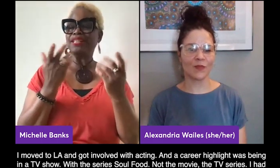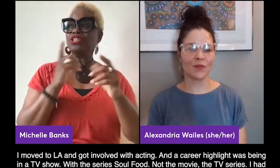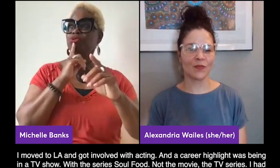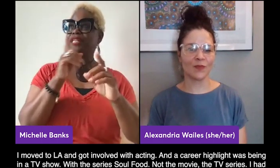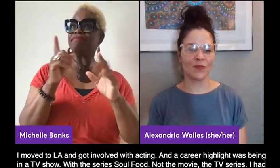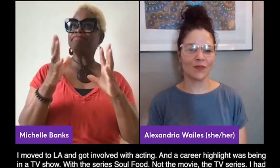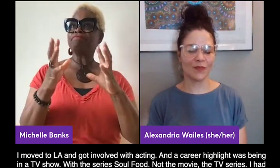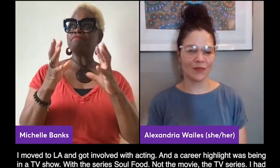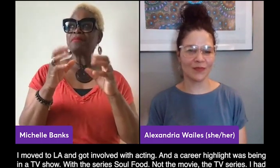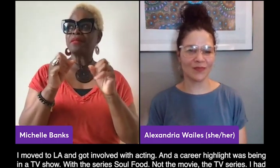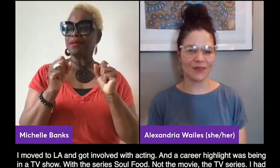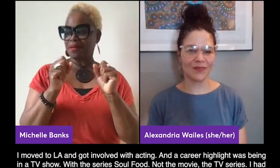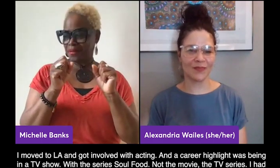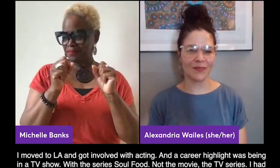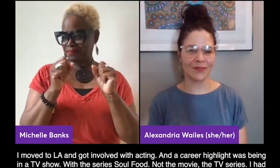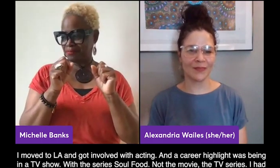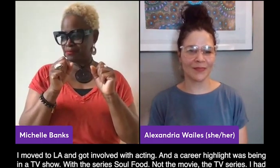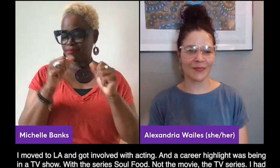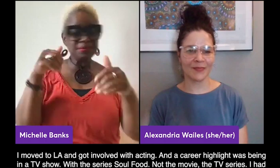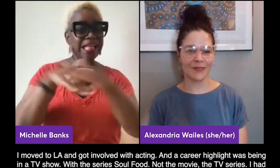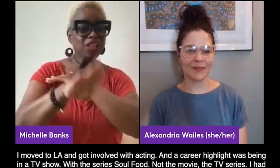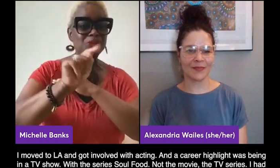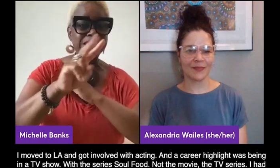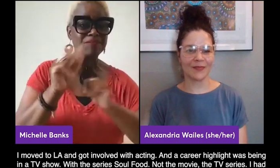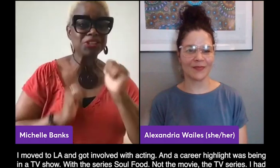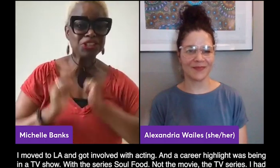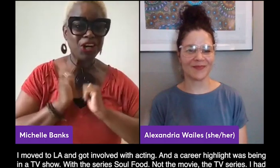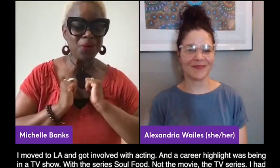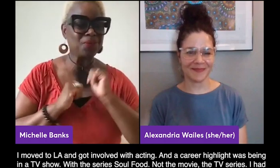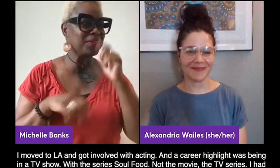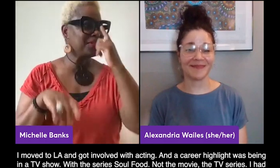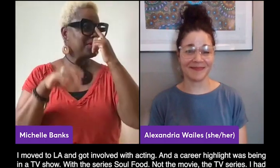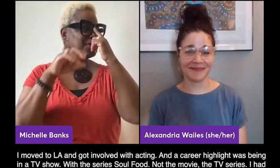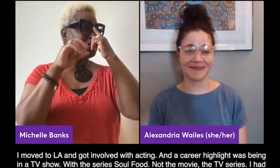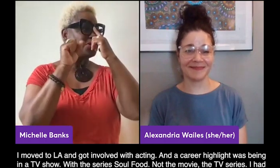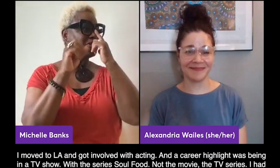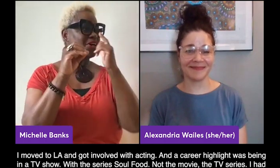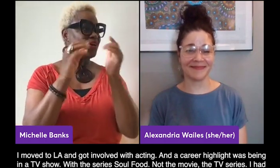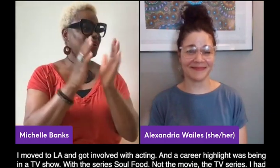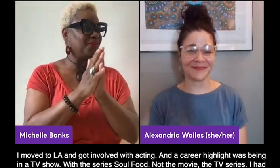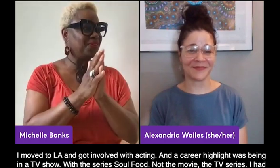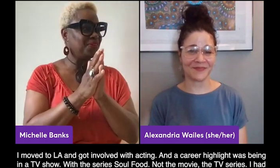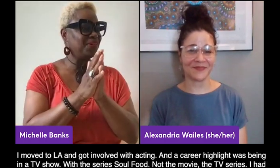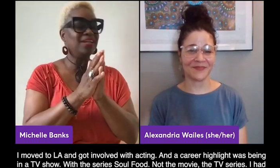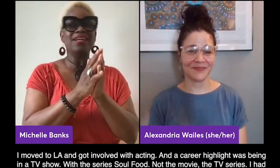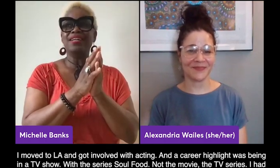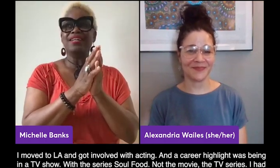being in a TV show with the series Soul Food.